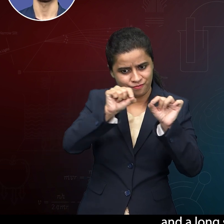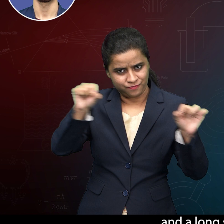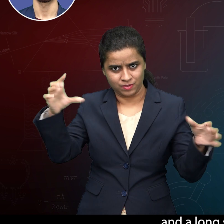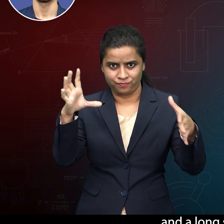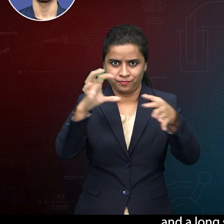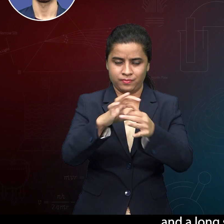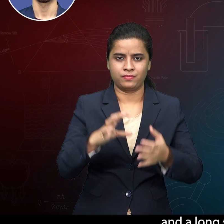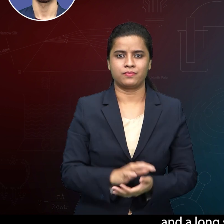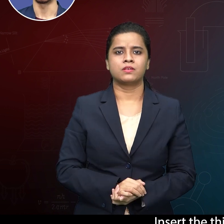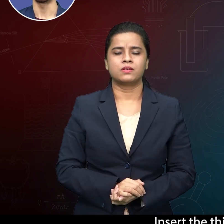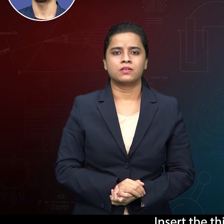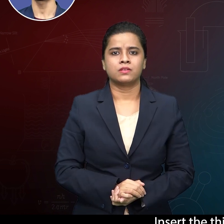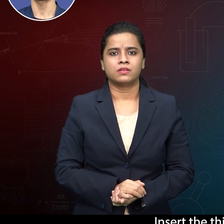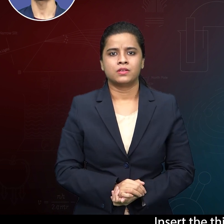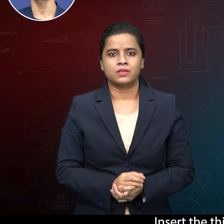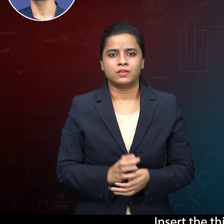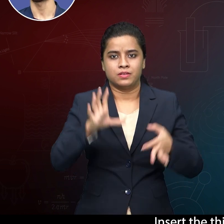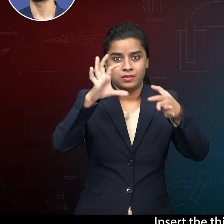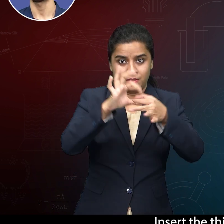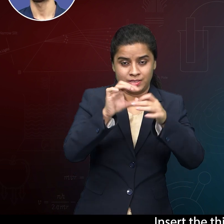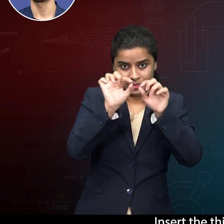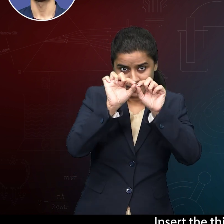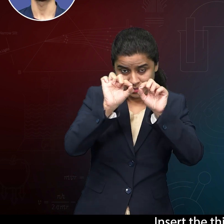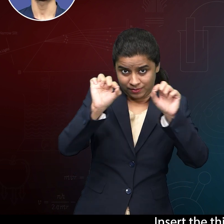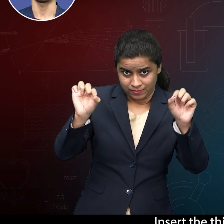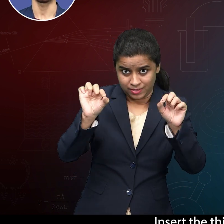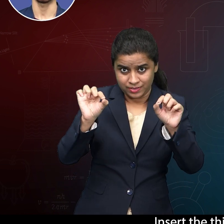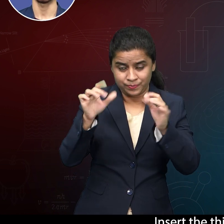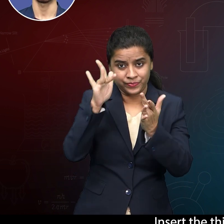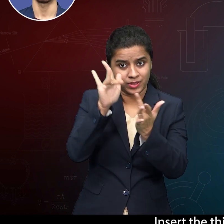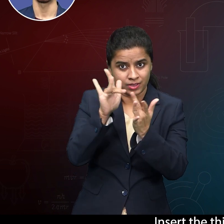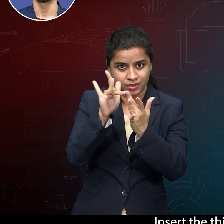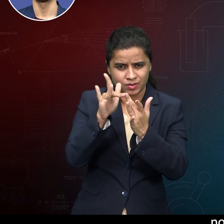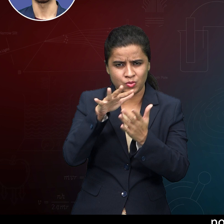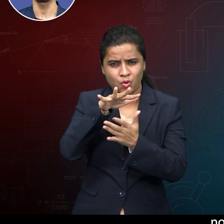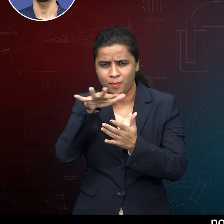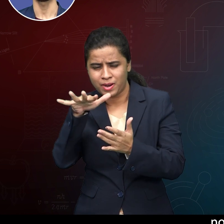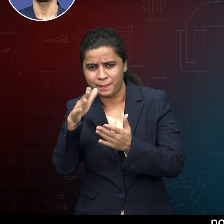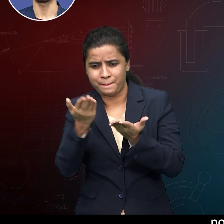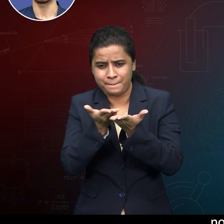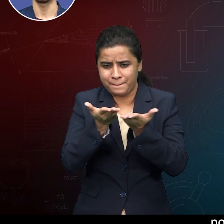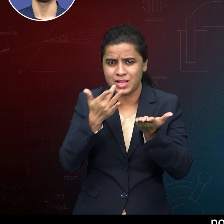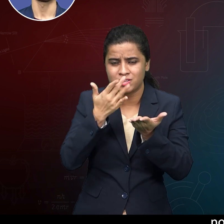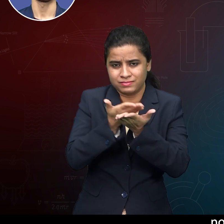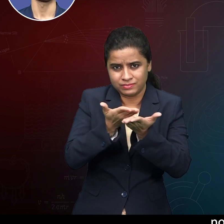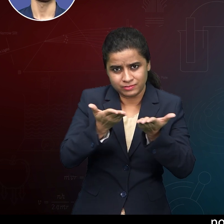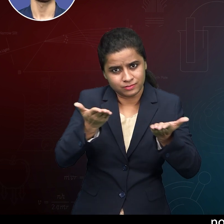Insert the thick wire through the center normal to the